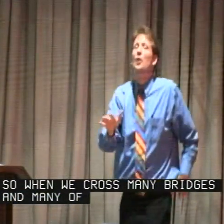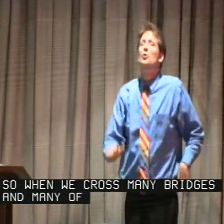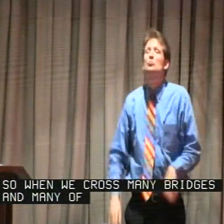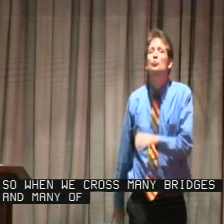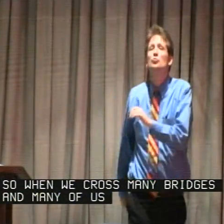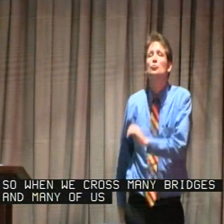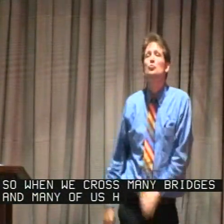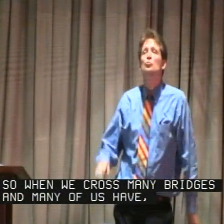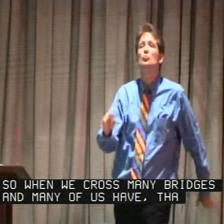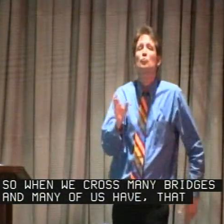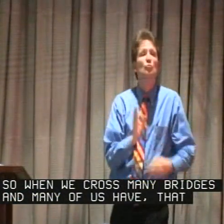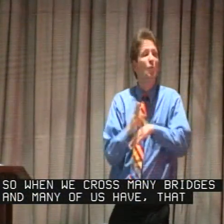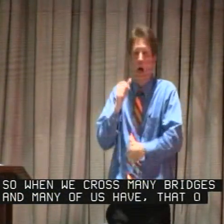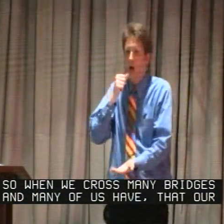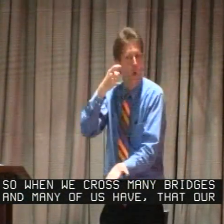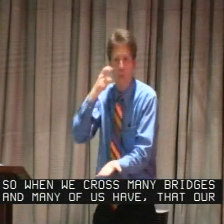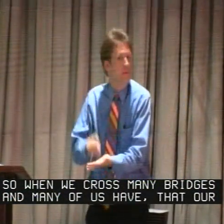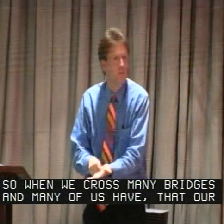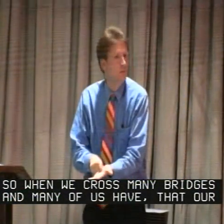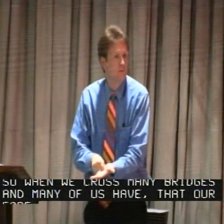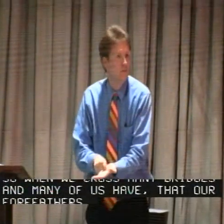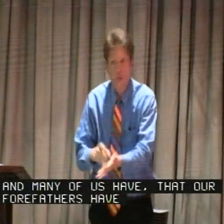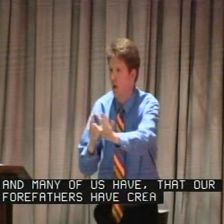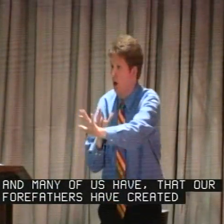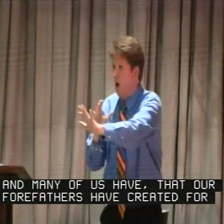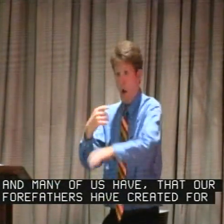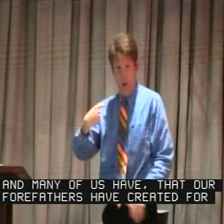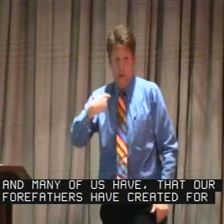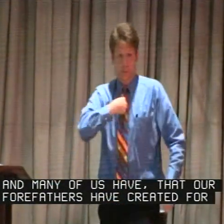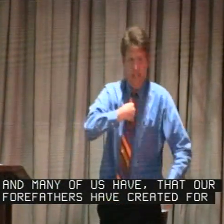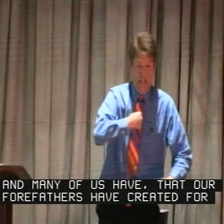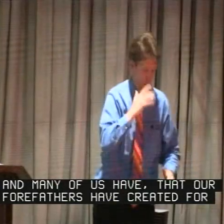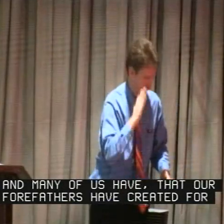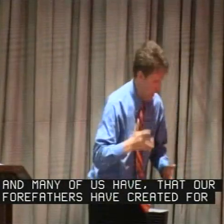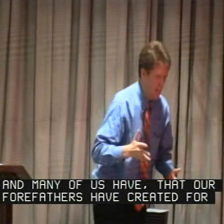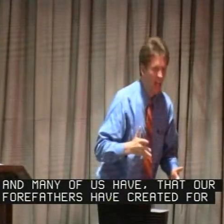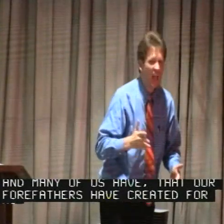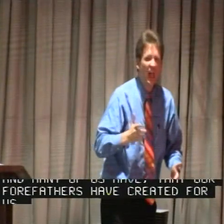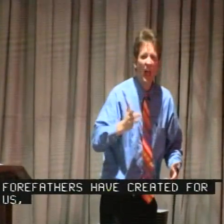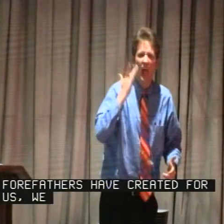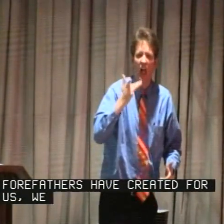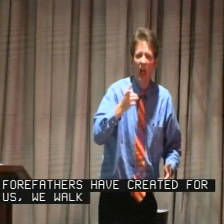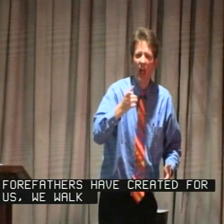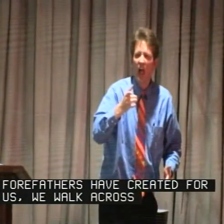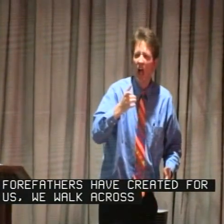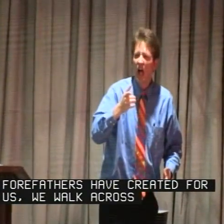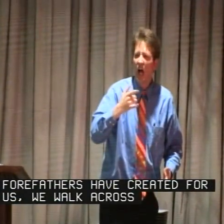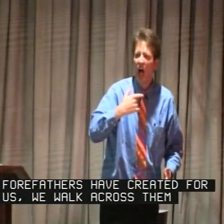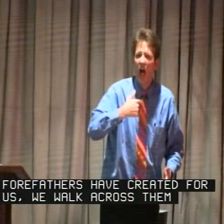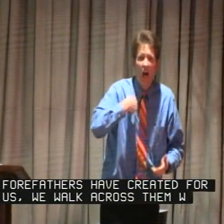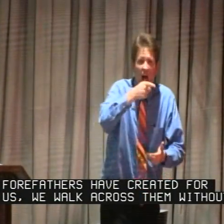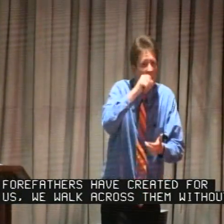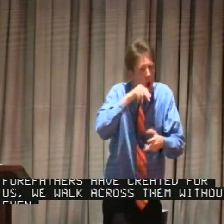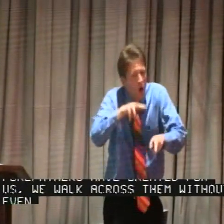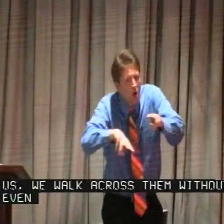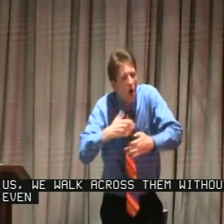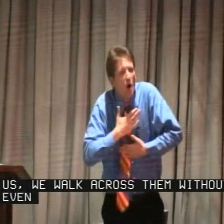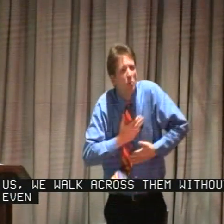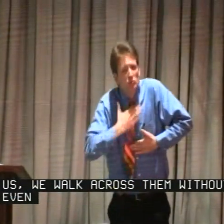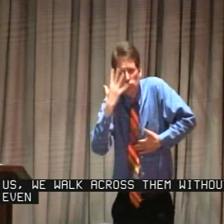forefathers have created for us, we walk across them without even thinking. And think, why